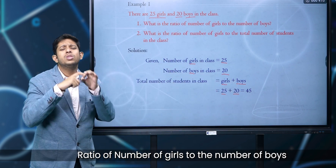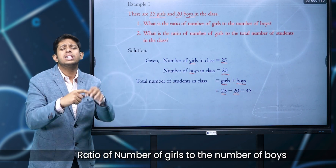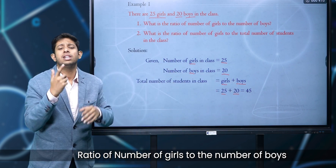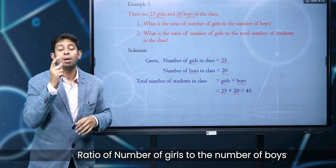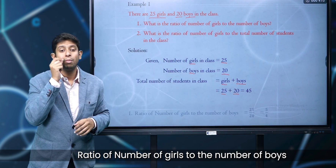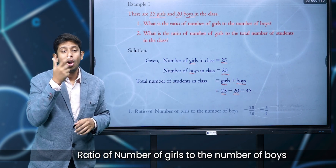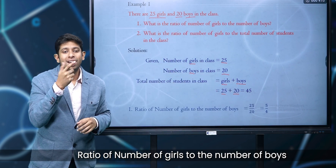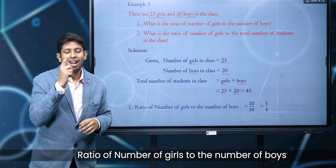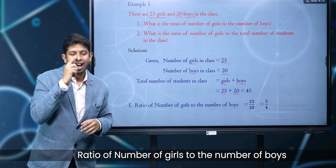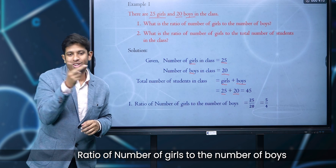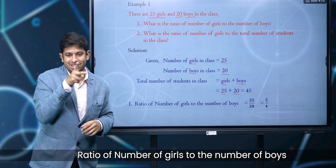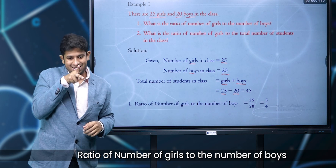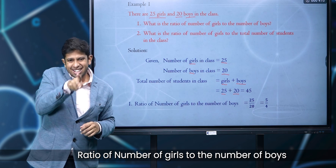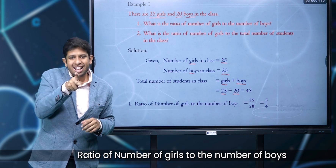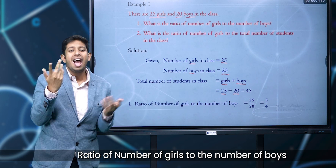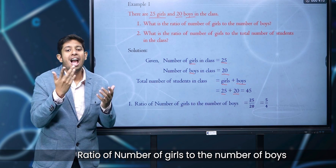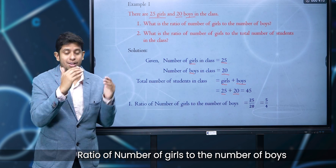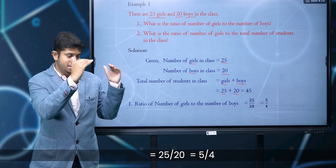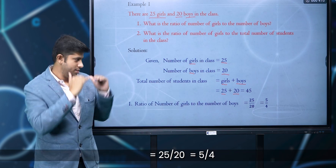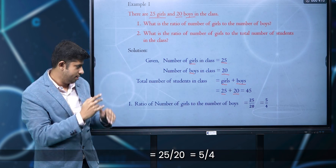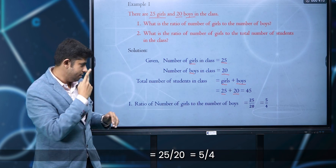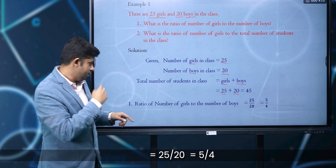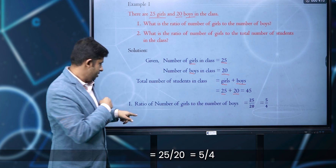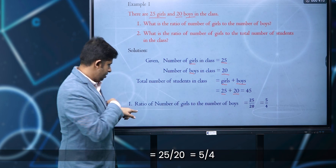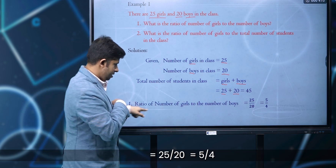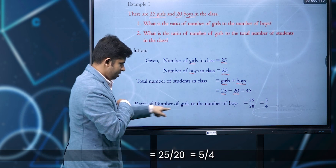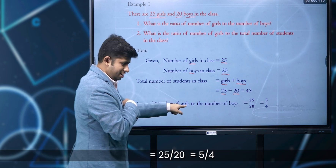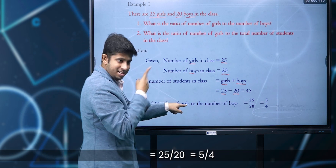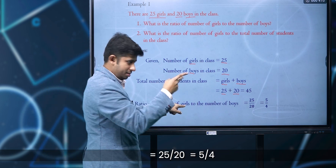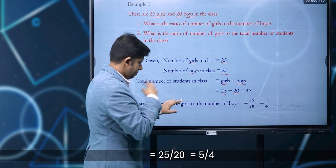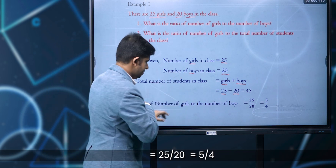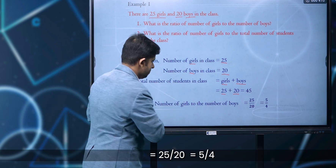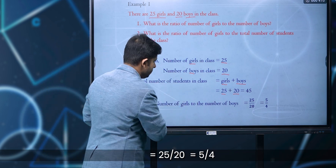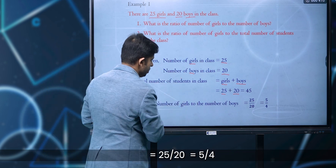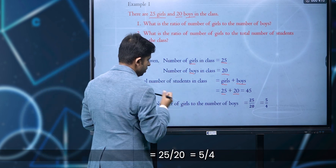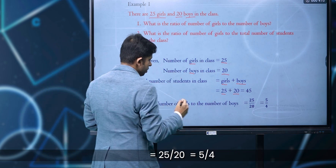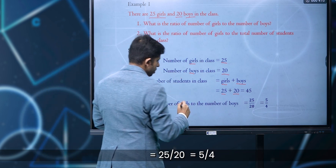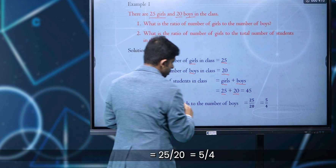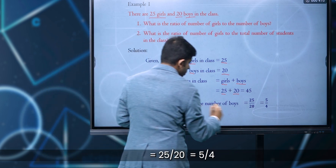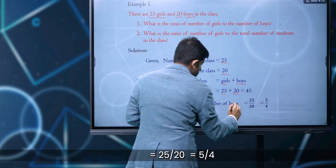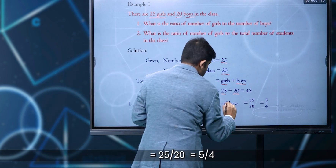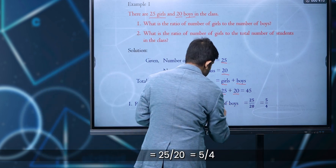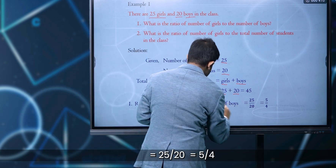Ratio of number of girls to the number of boys is equal to 25 by 20, which is equal to 5 by 4.